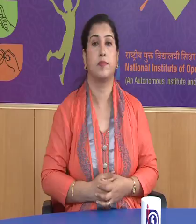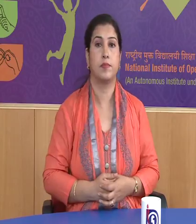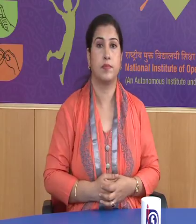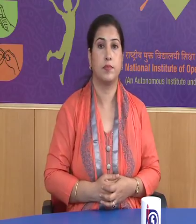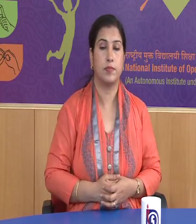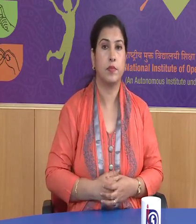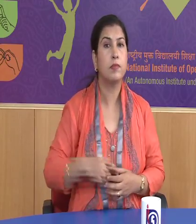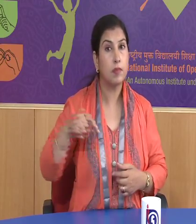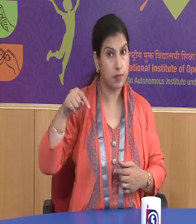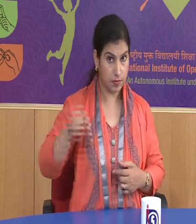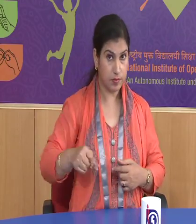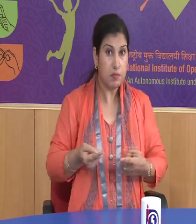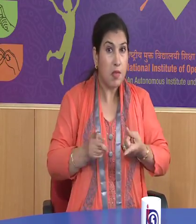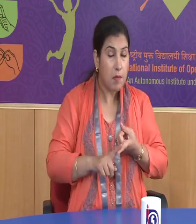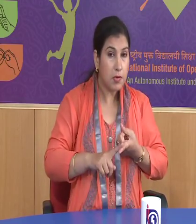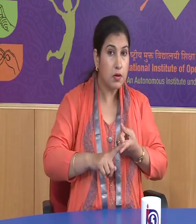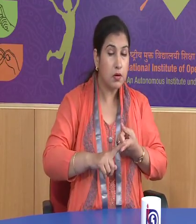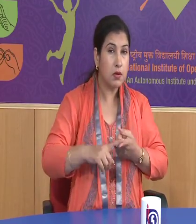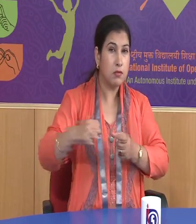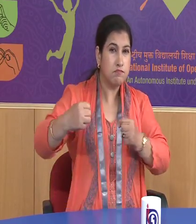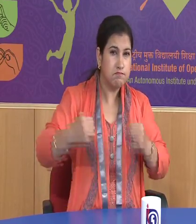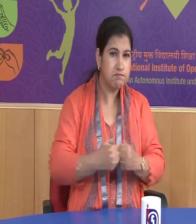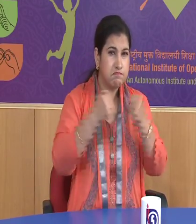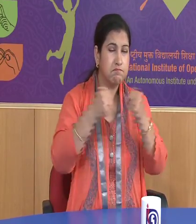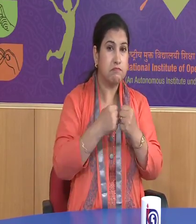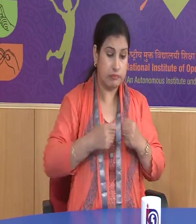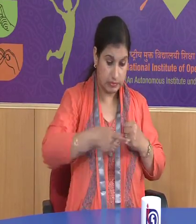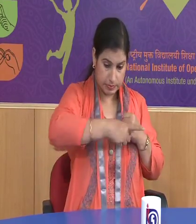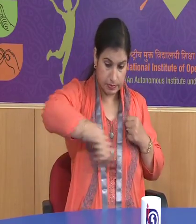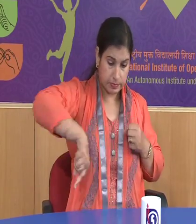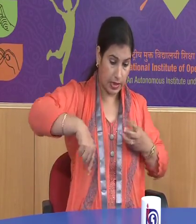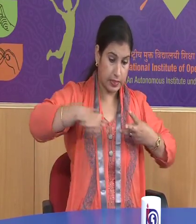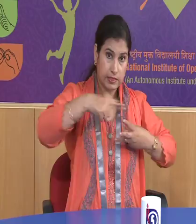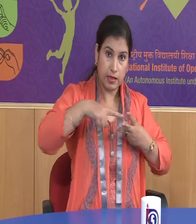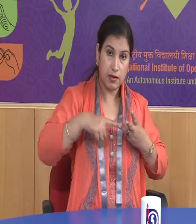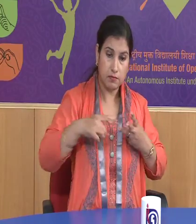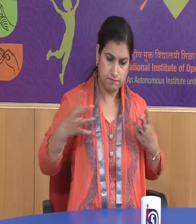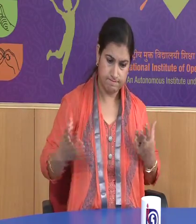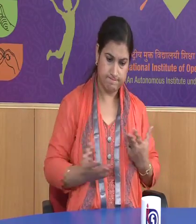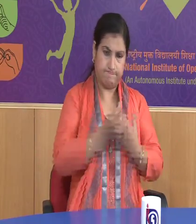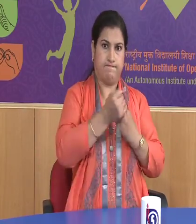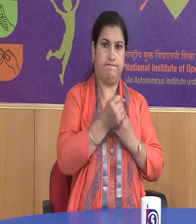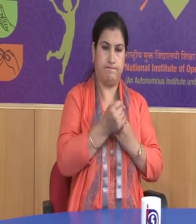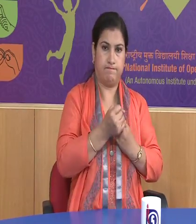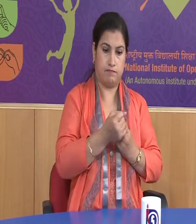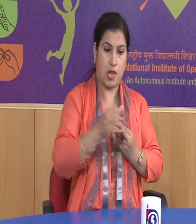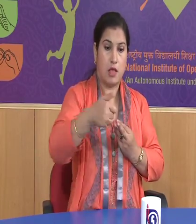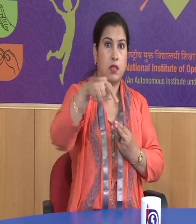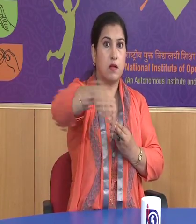in that case, these three countries will fight against that country together.